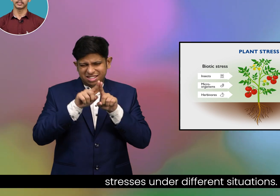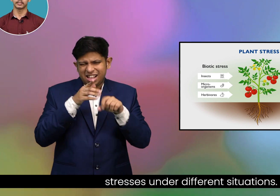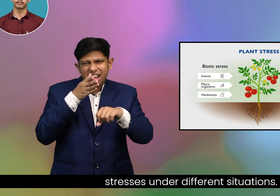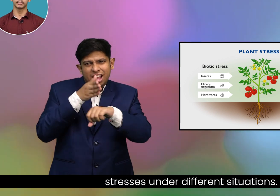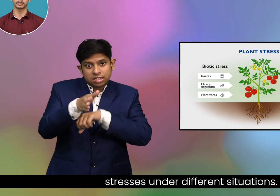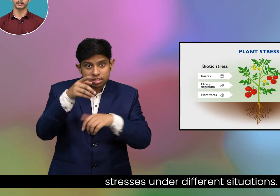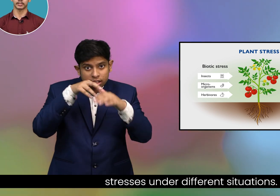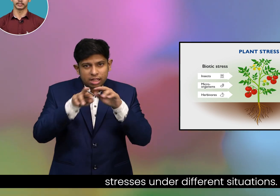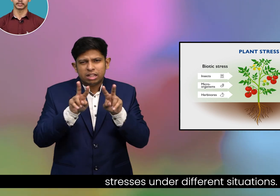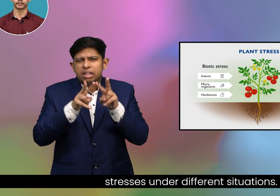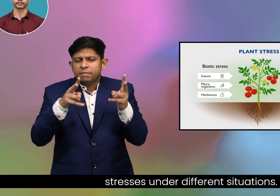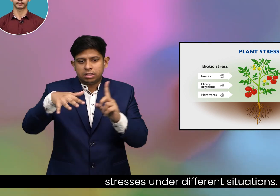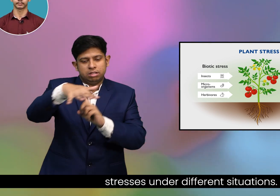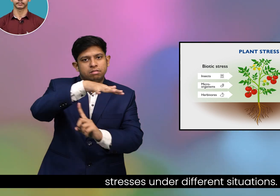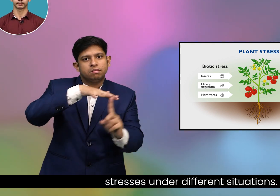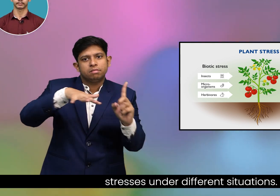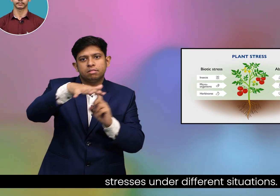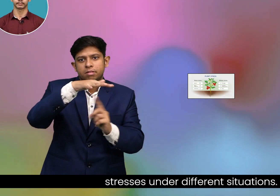Stresses under different situations.